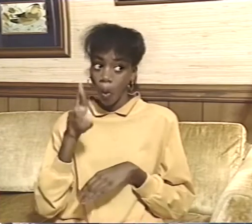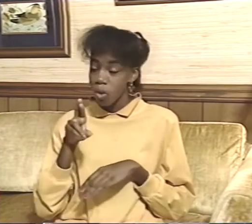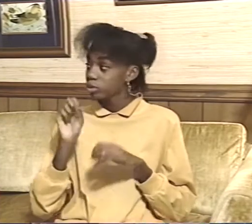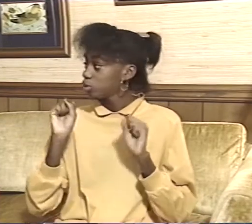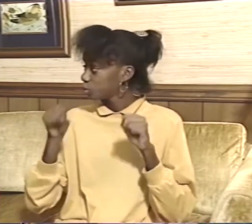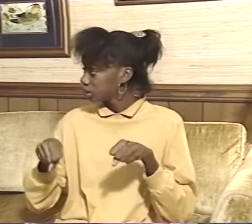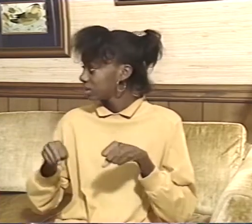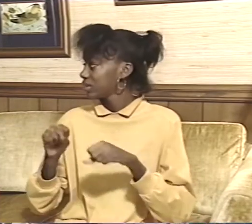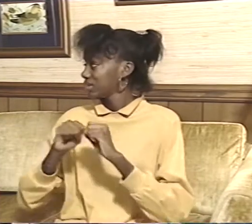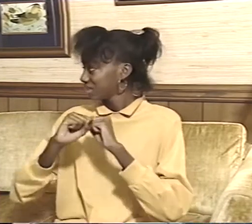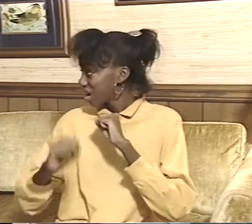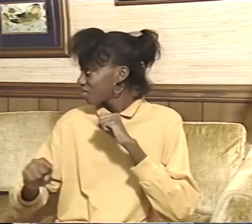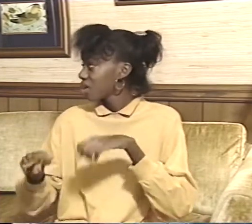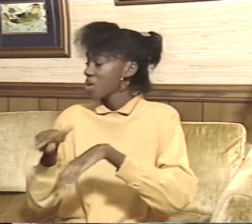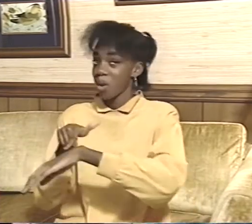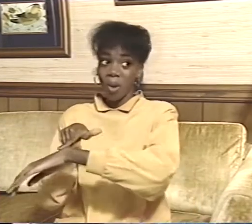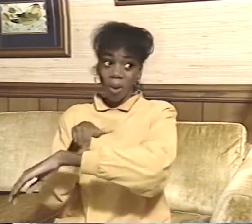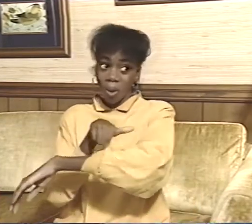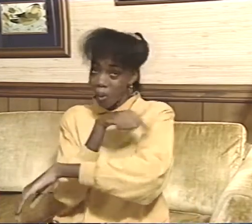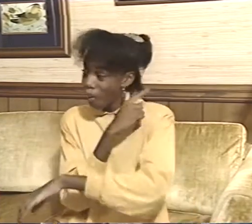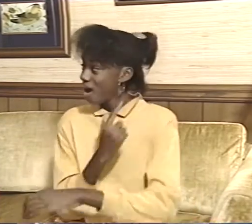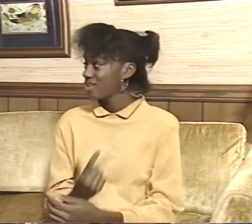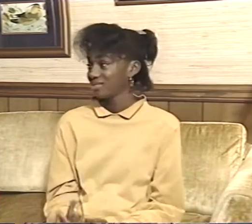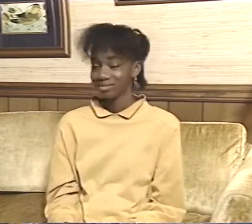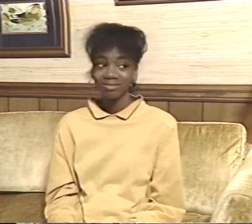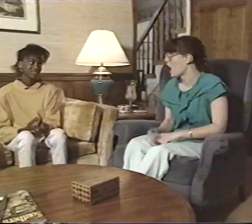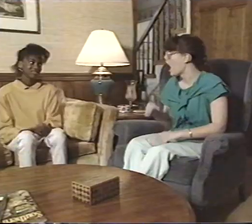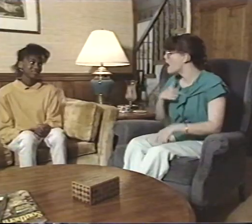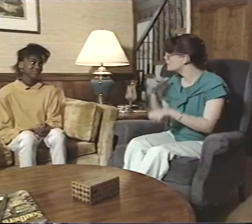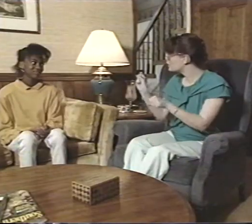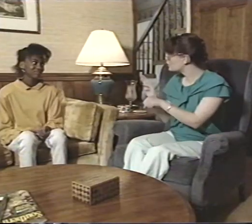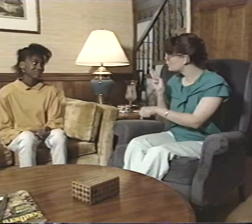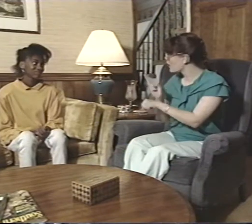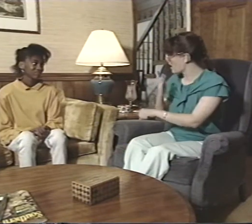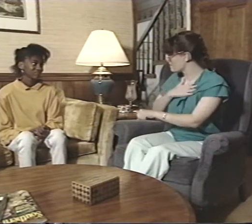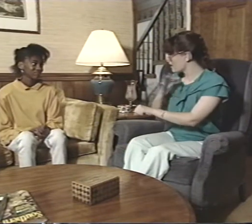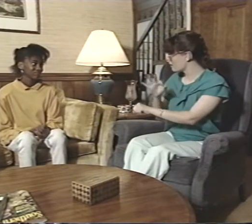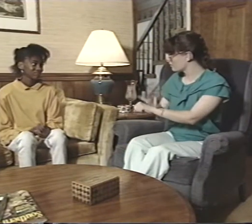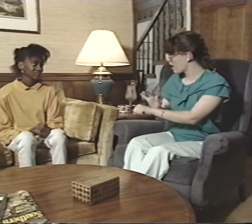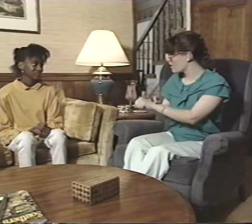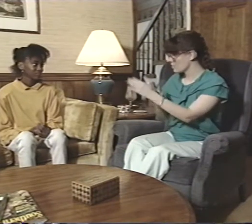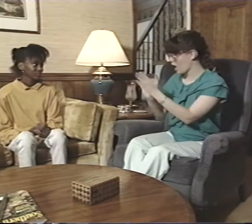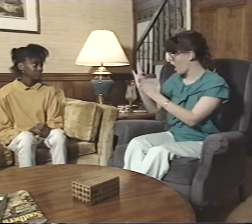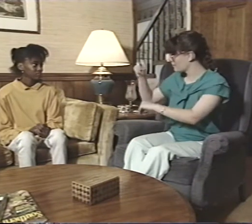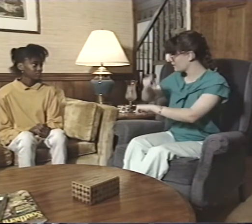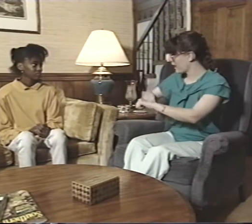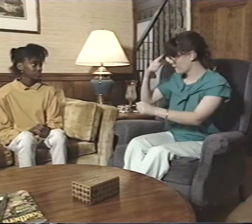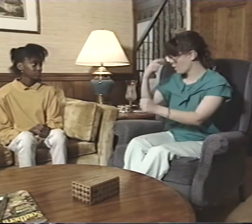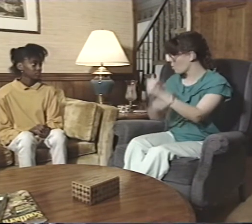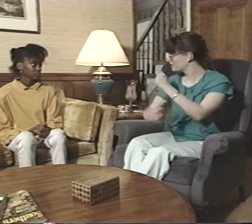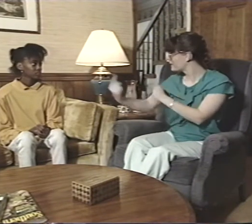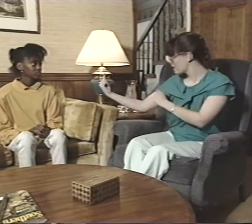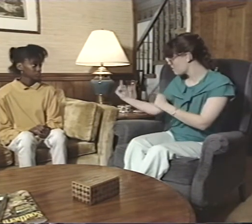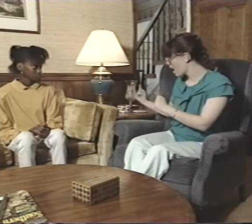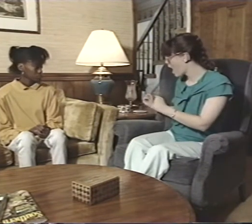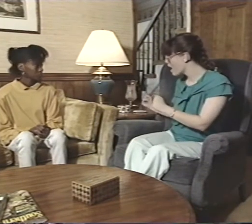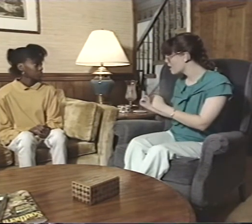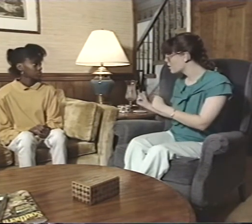game, or it could take too long. I can use my watch to keep time for everyone. They